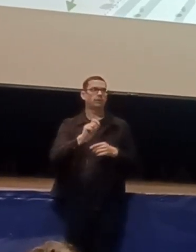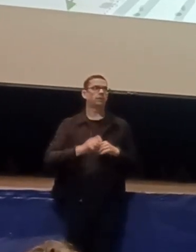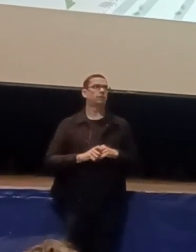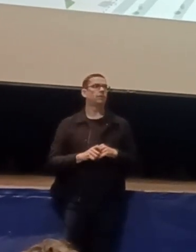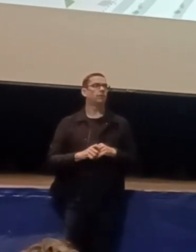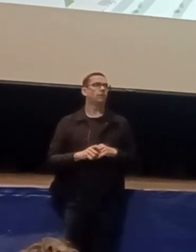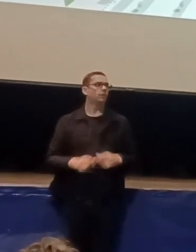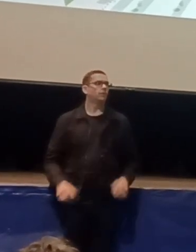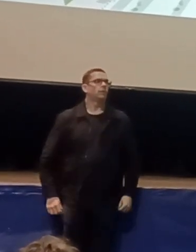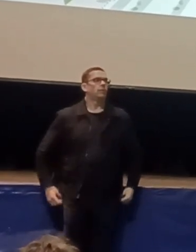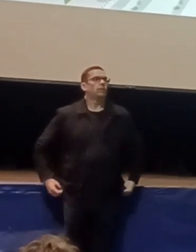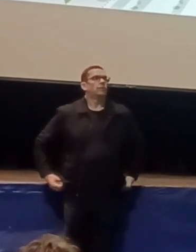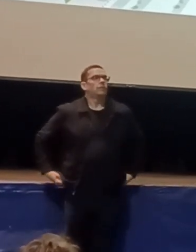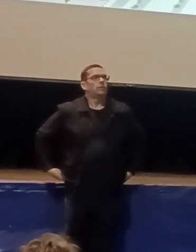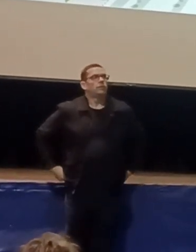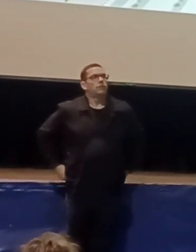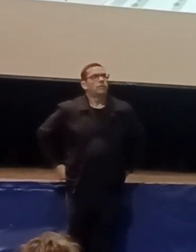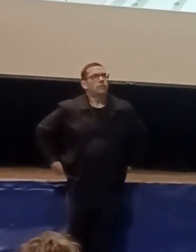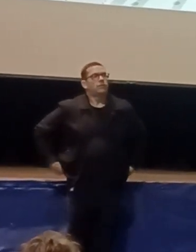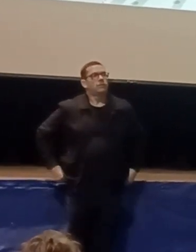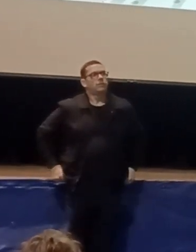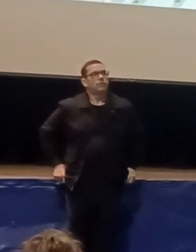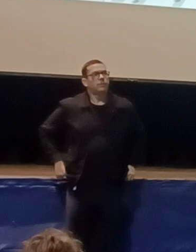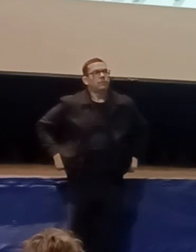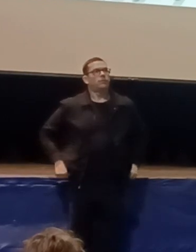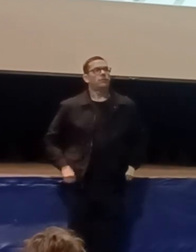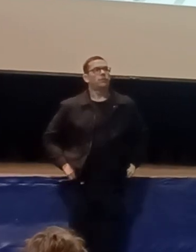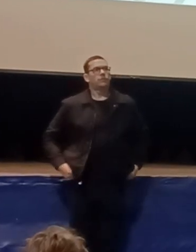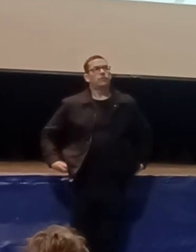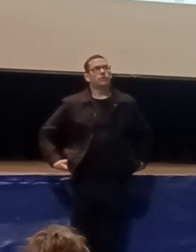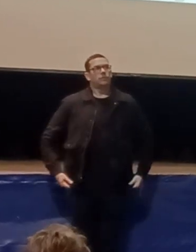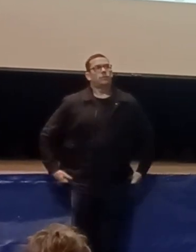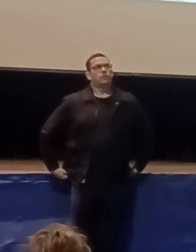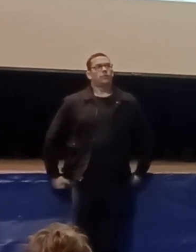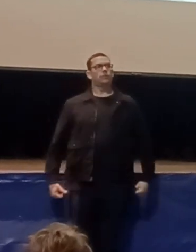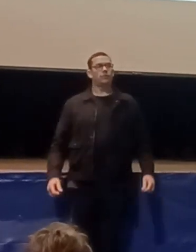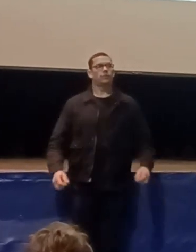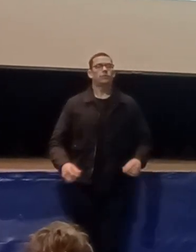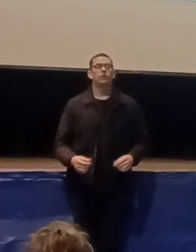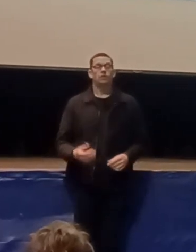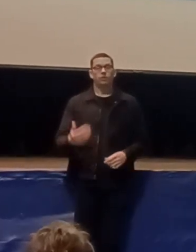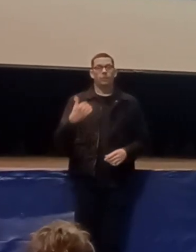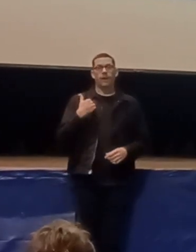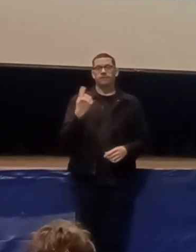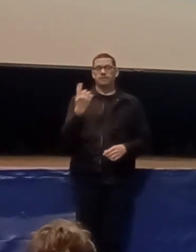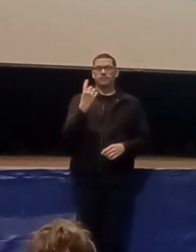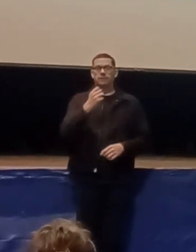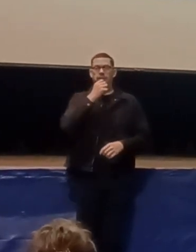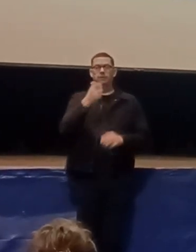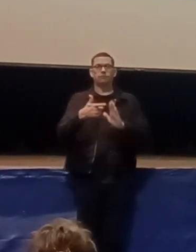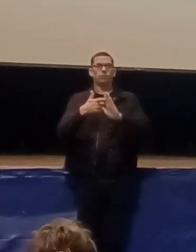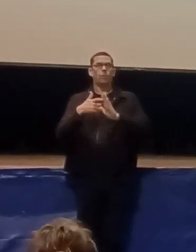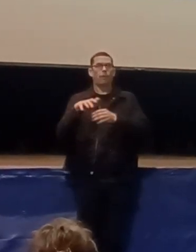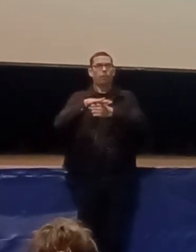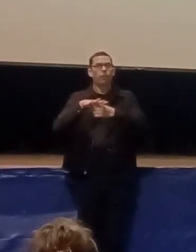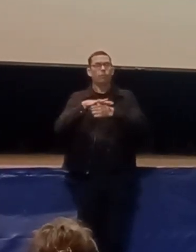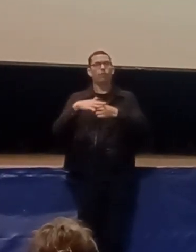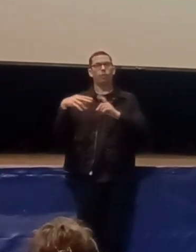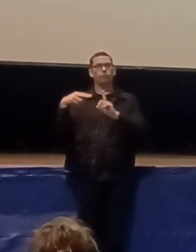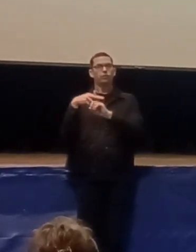have something that doesn't require local recharging stations, which is another way to add to that